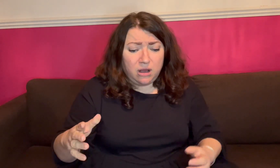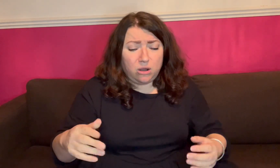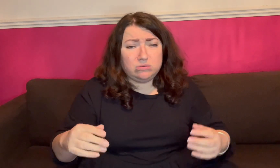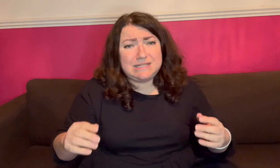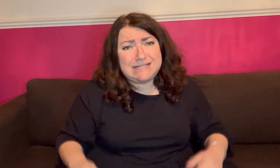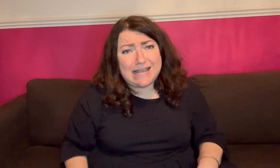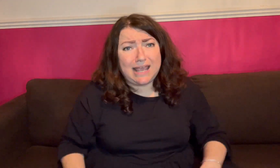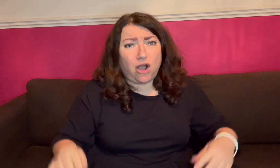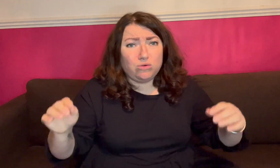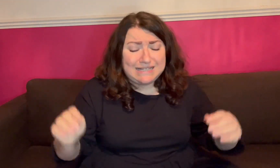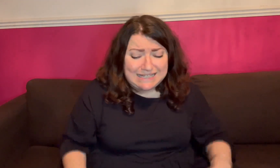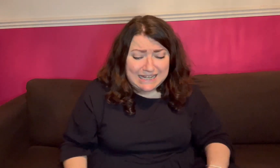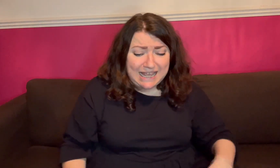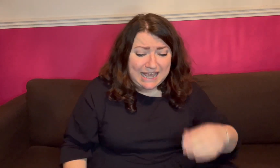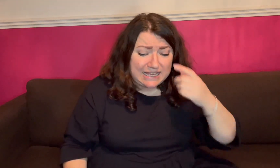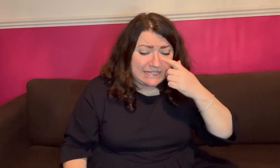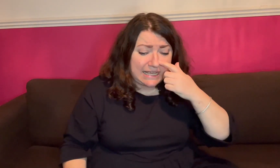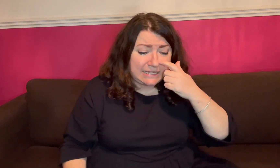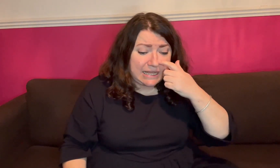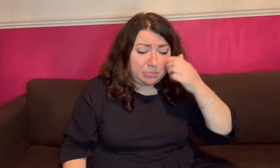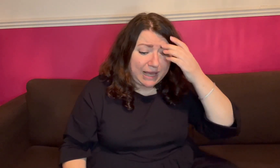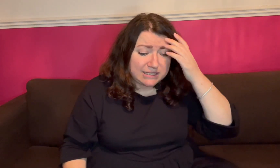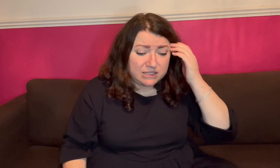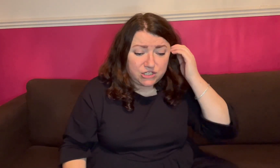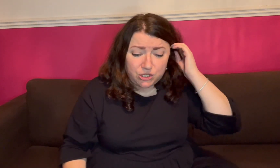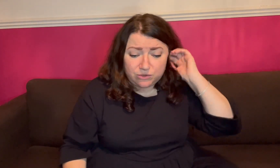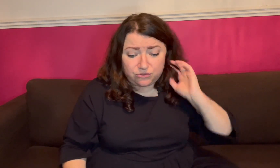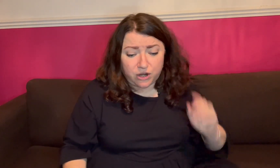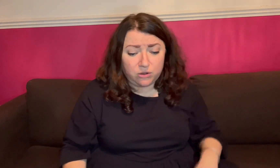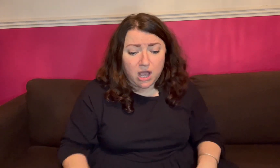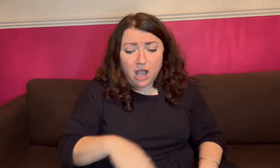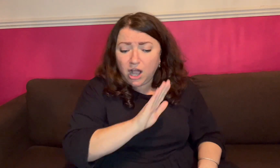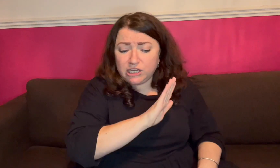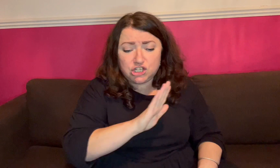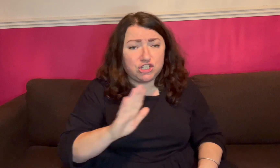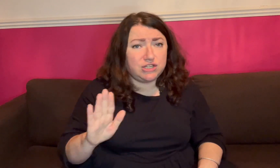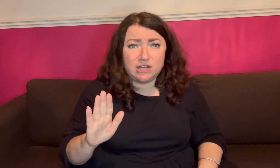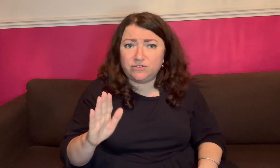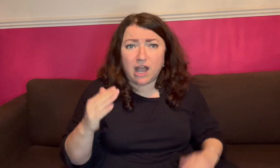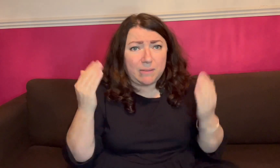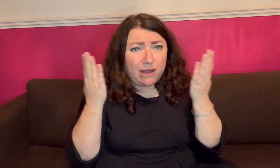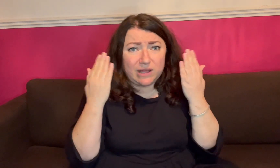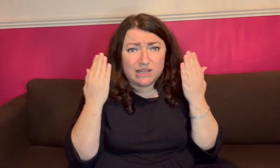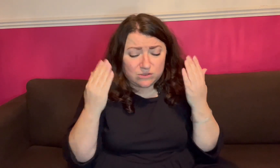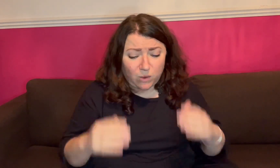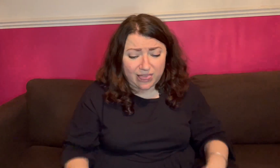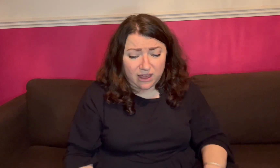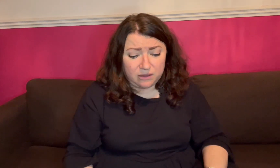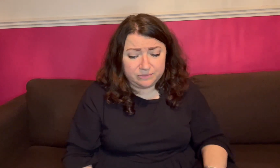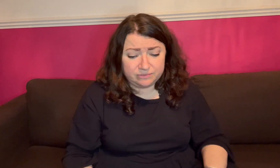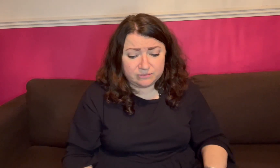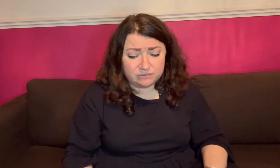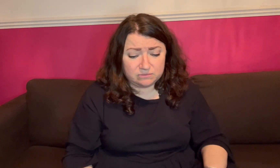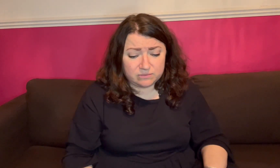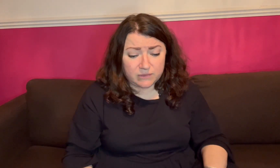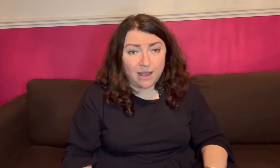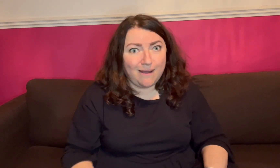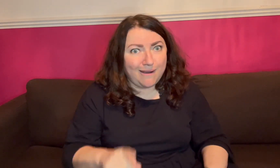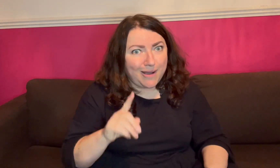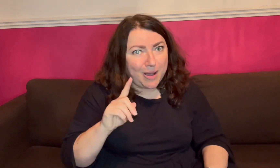Oh dear, he said as he pattered to and fro. I shouldn't have come out in this weather.